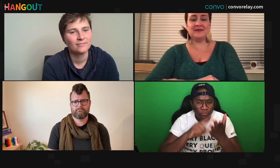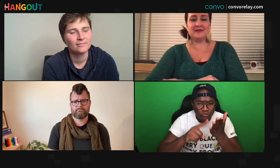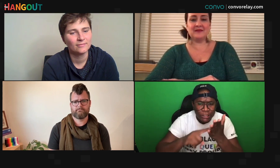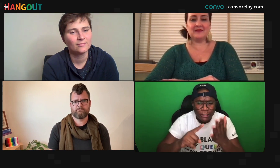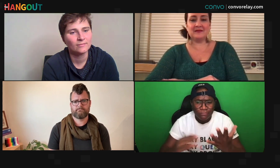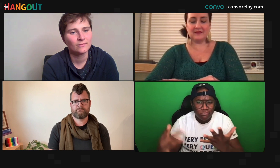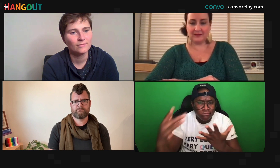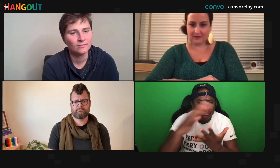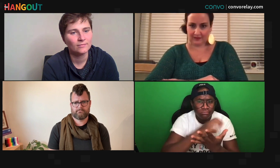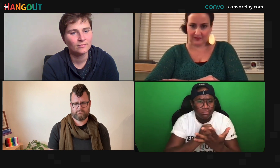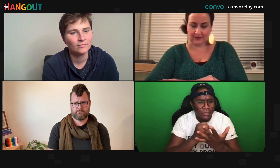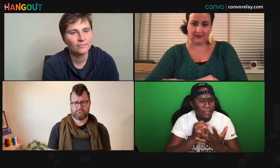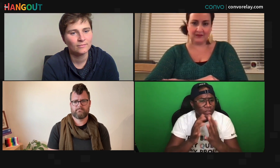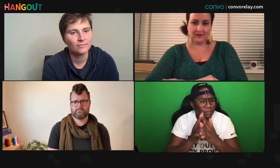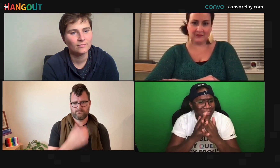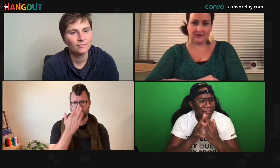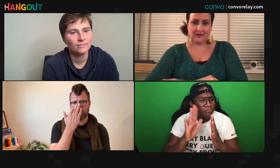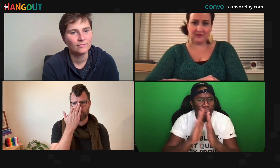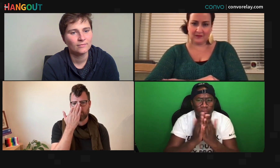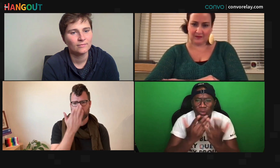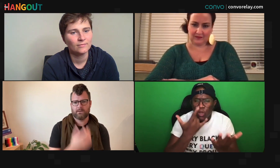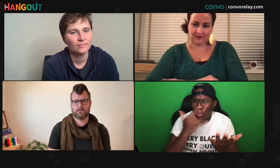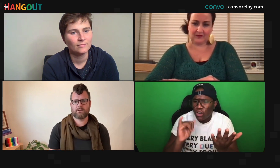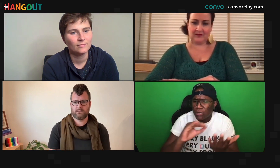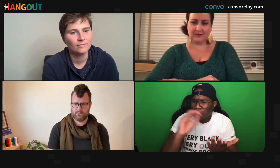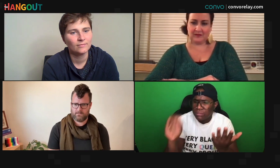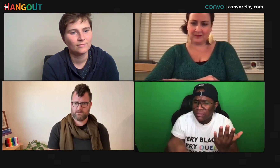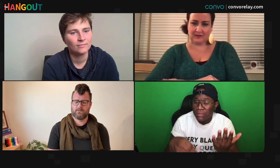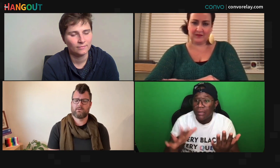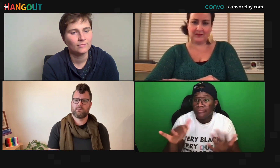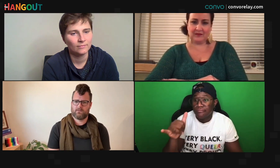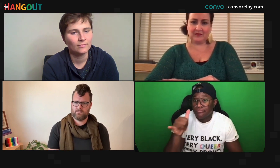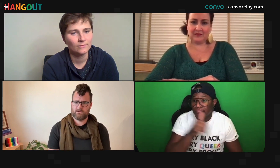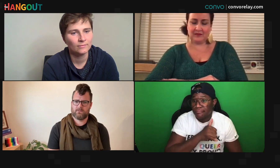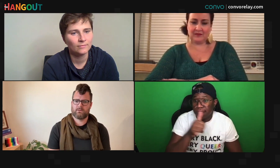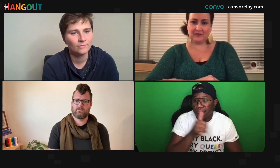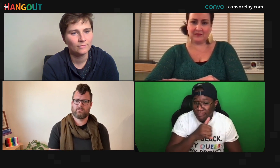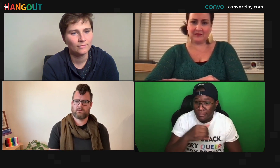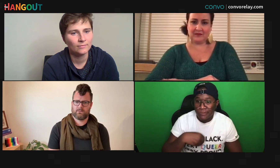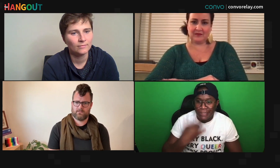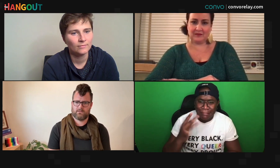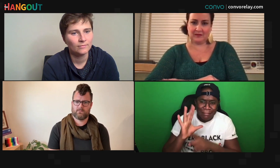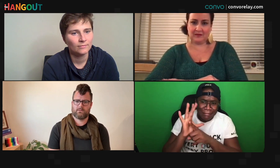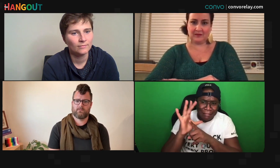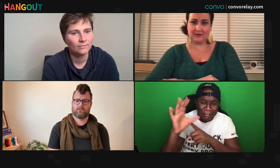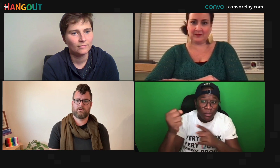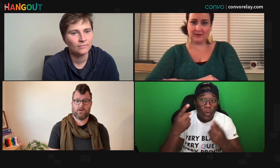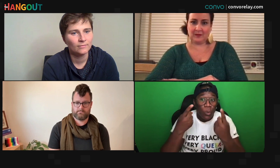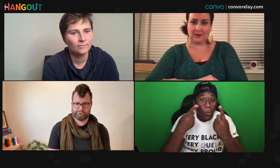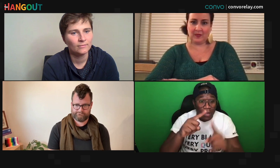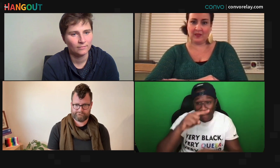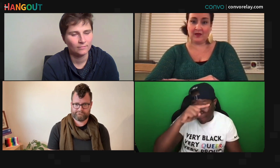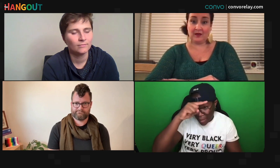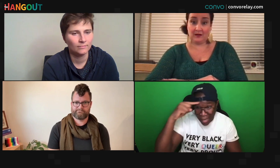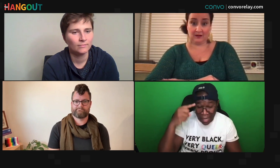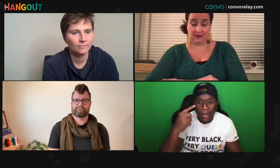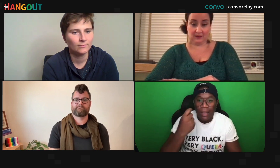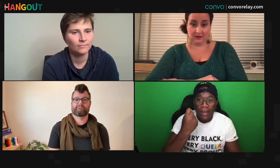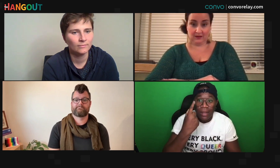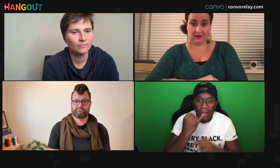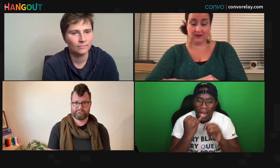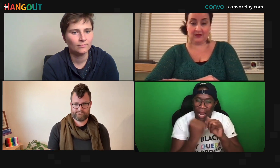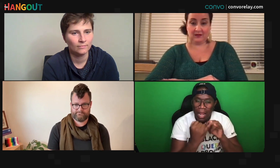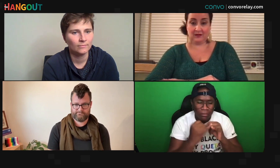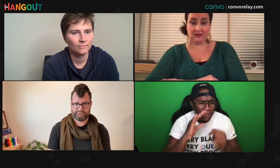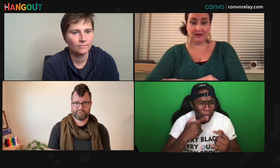forget what the research is called, but the research that was done and collected in books across